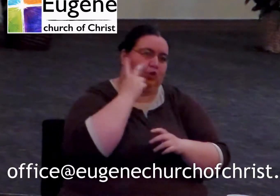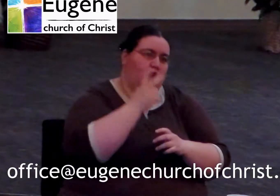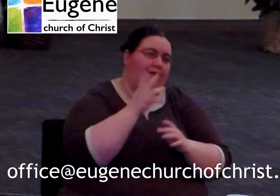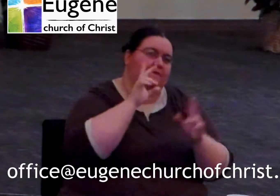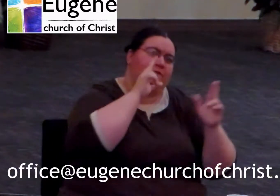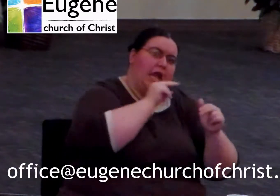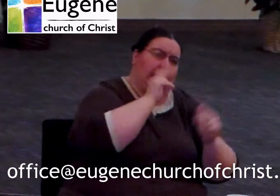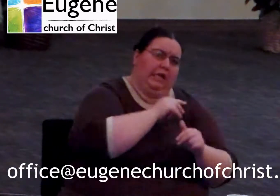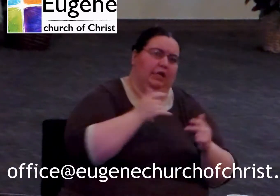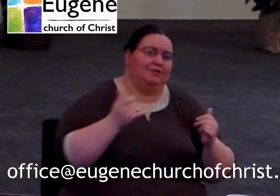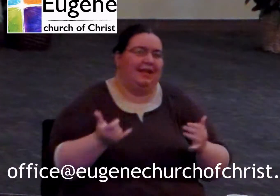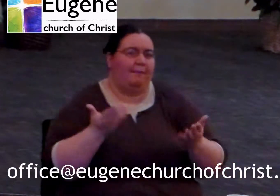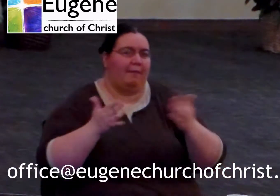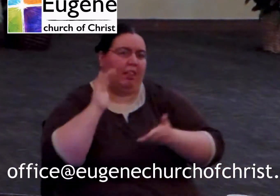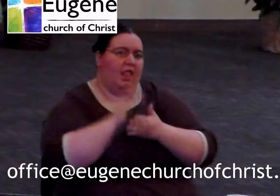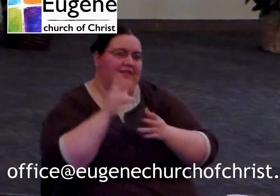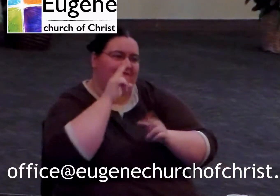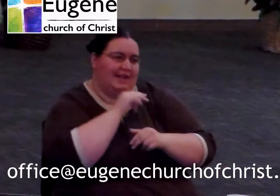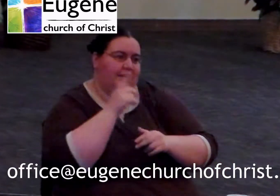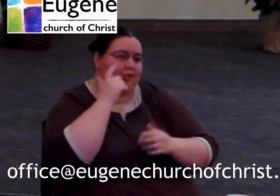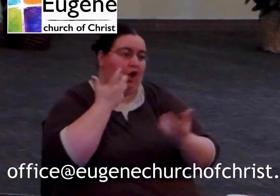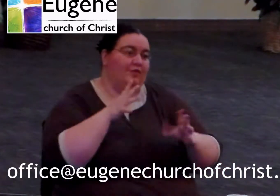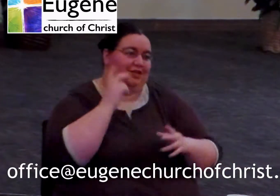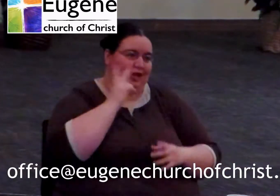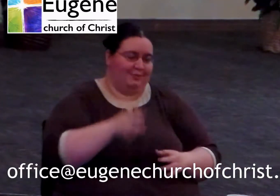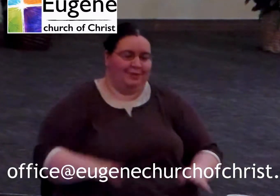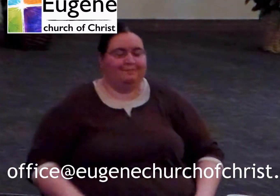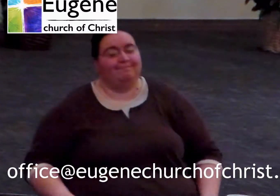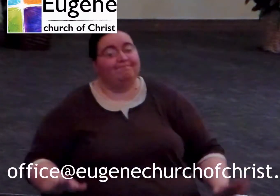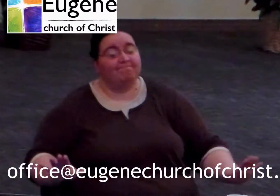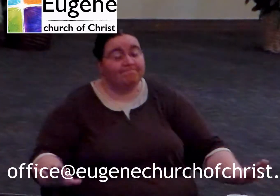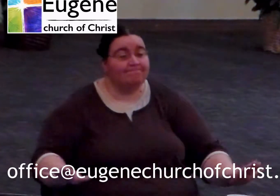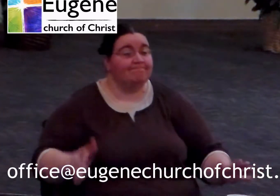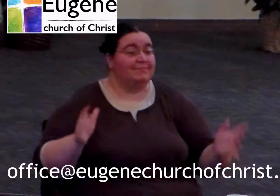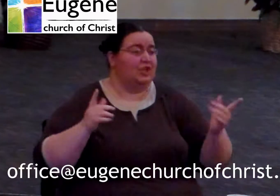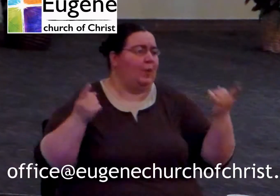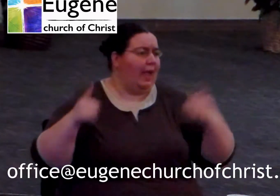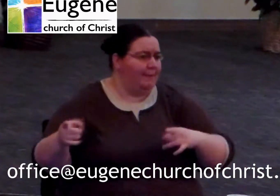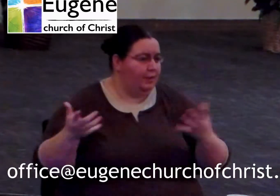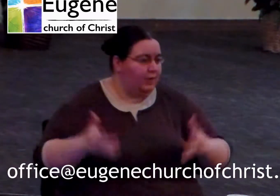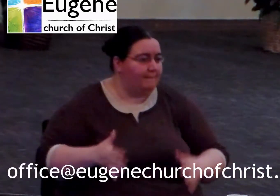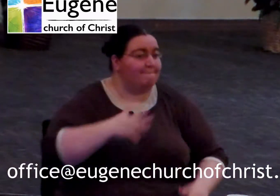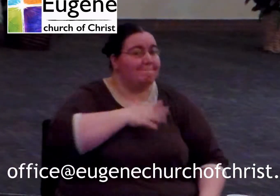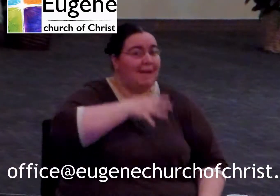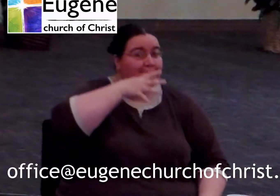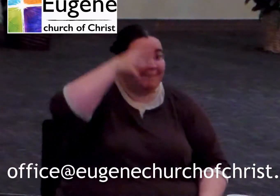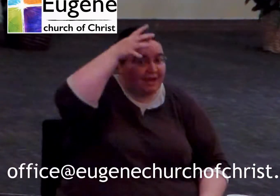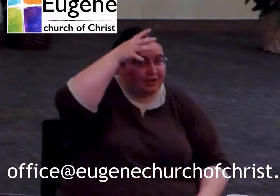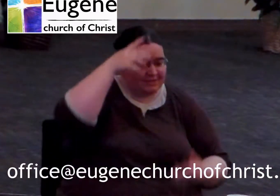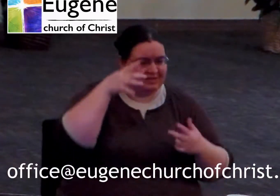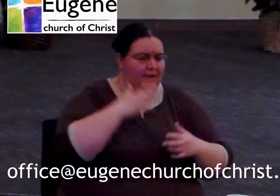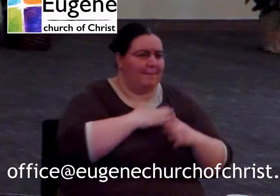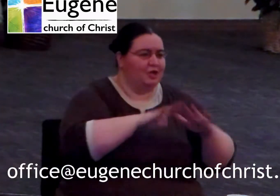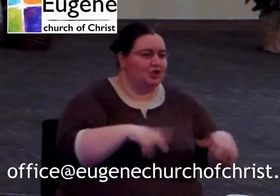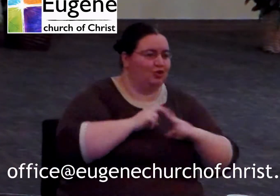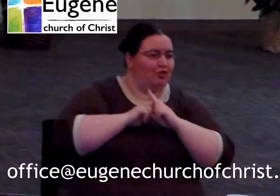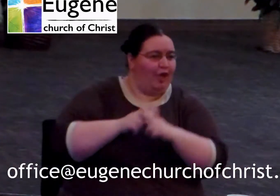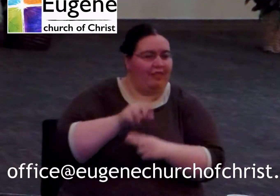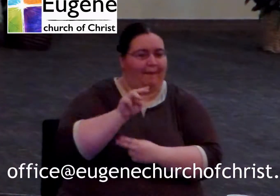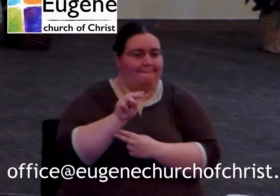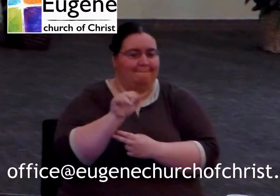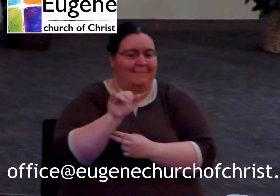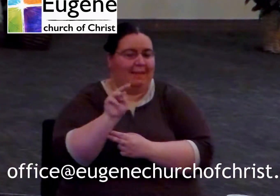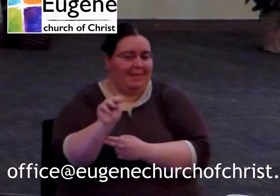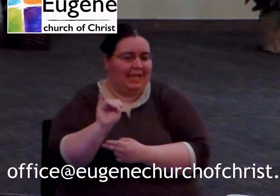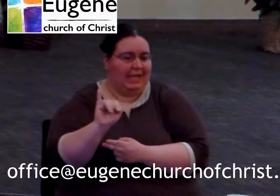from Branson, Missouri, back to their home in West Monroe, Louisiana, where I grew up. And they were taking them there, ironically enough, now that I think about it, they were taking